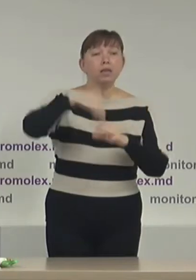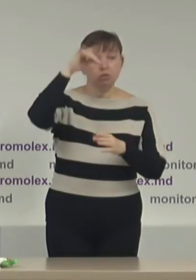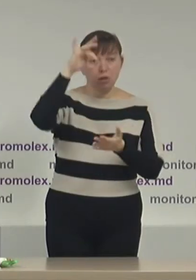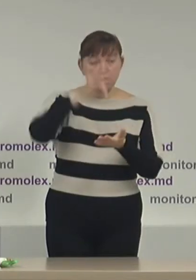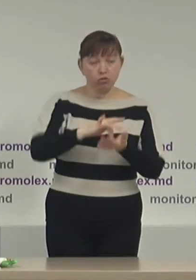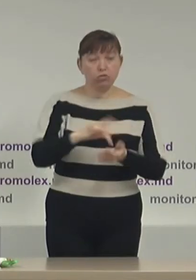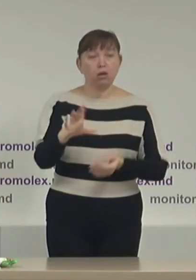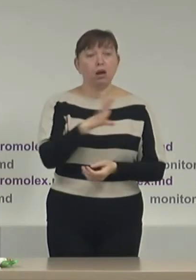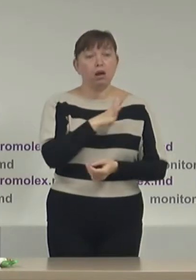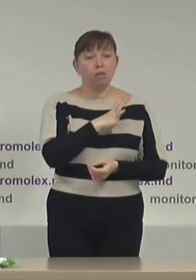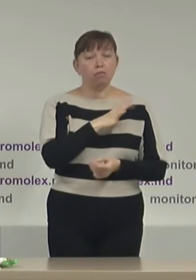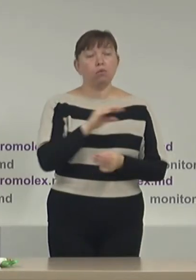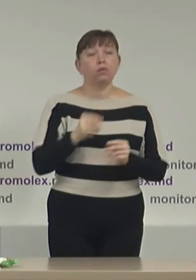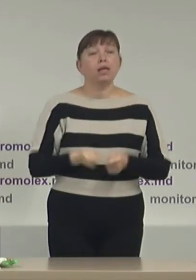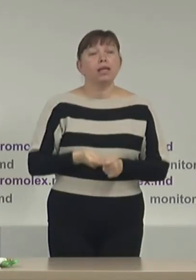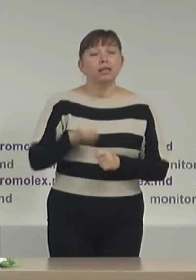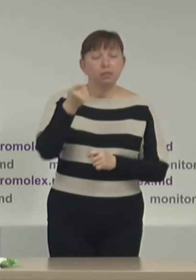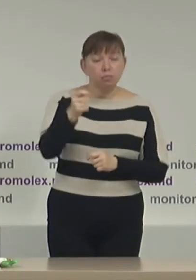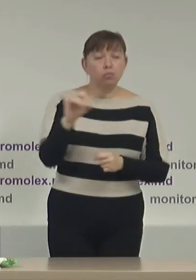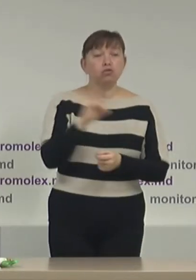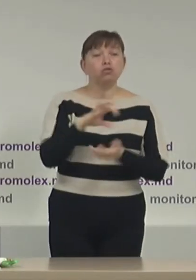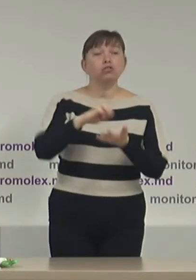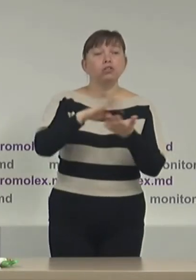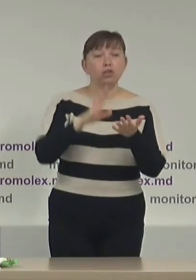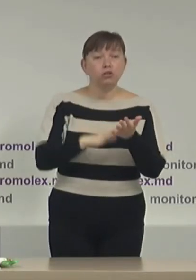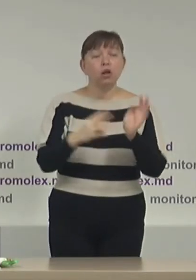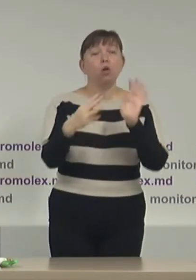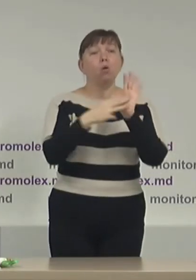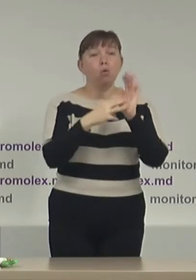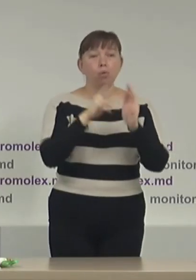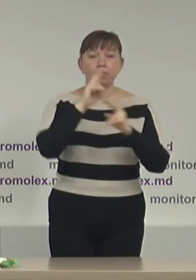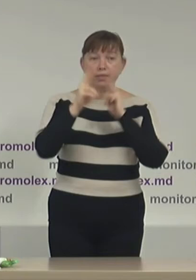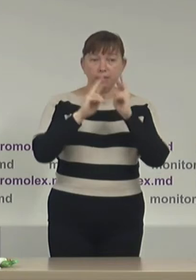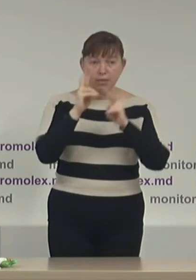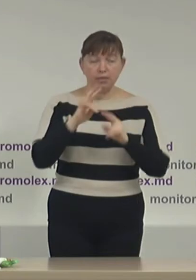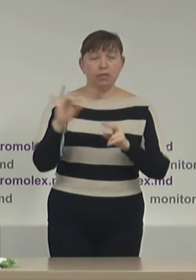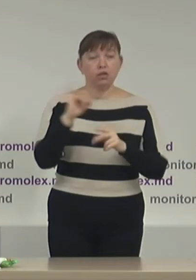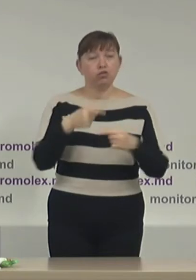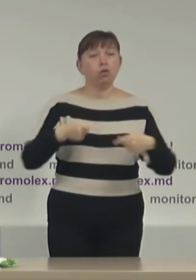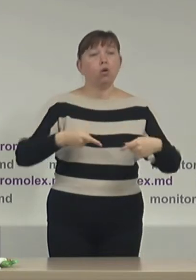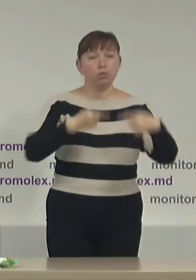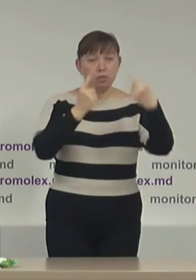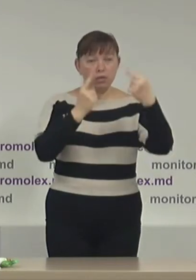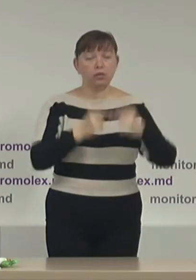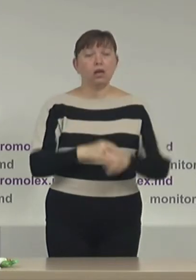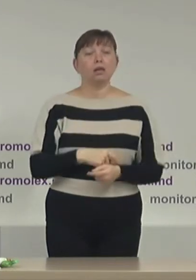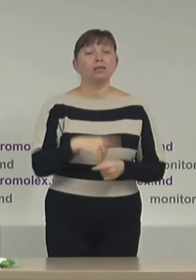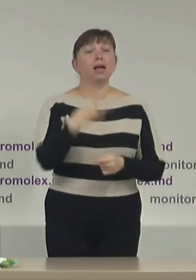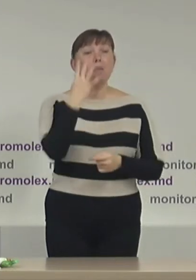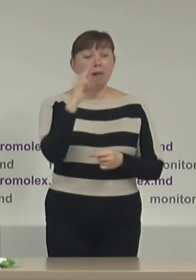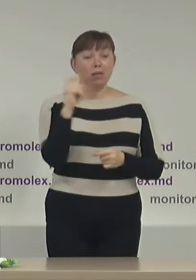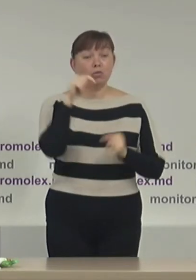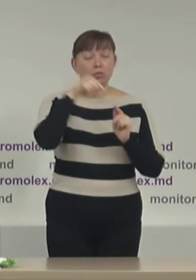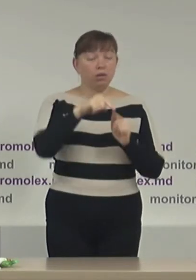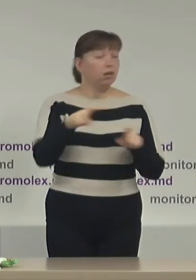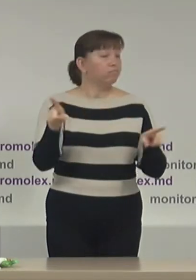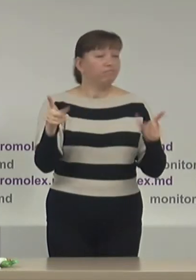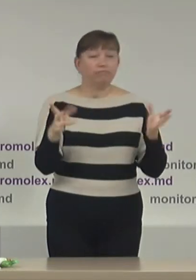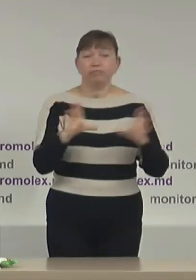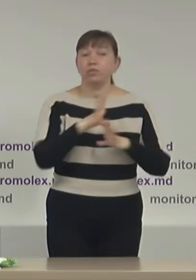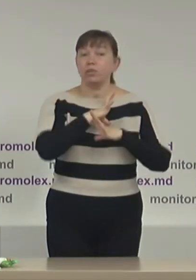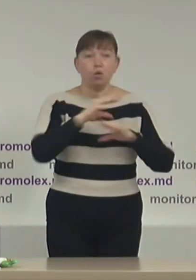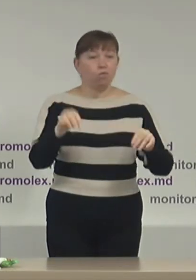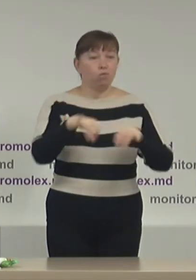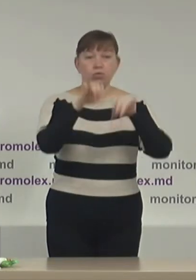The Central Electoral Commission received and registered 8 notifications and complaints. 4 of them